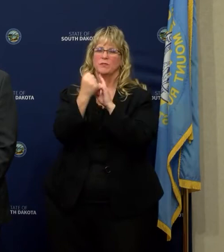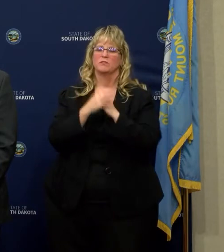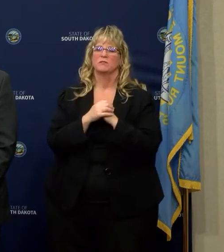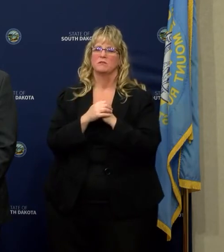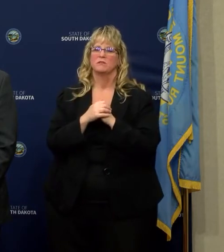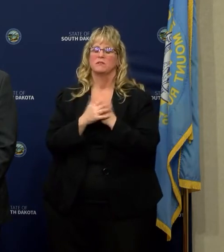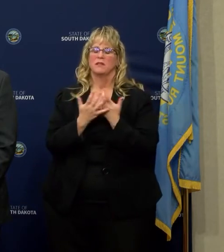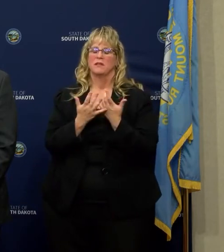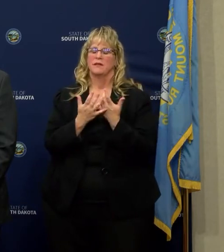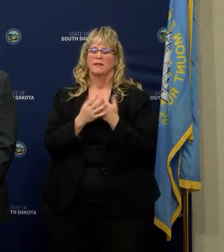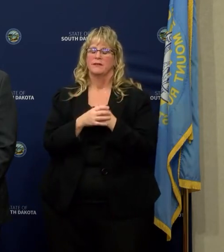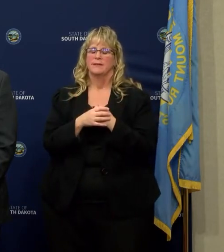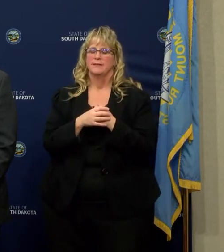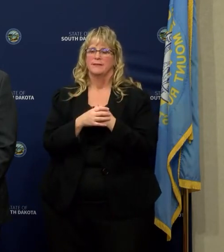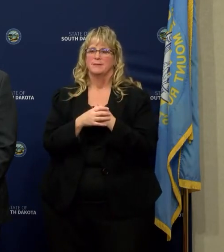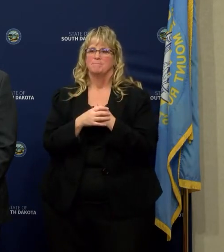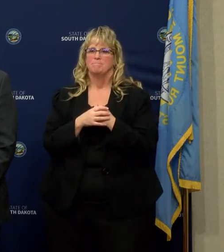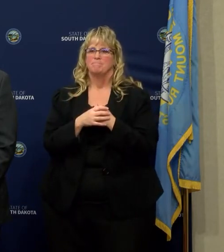circumstance